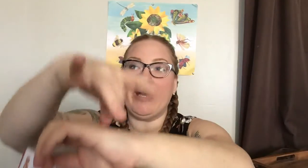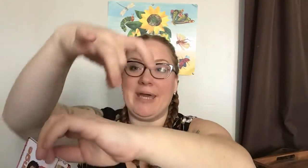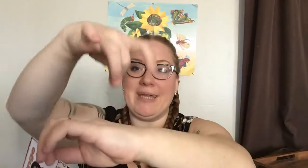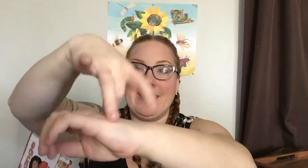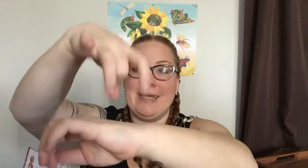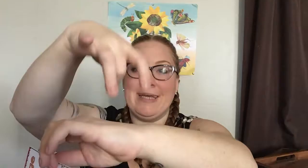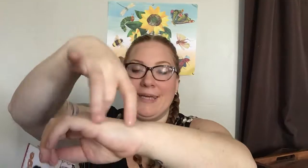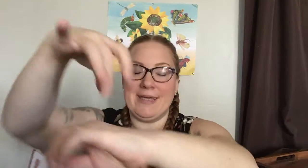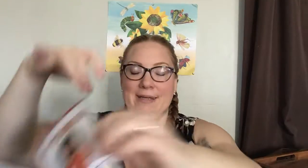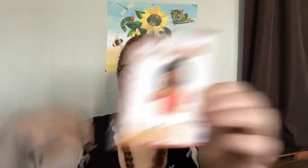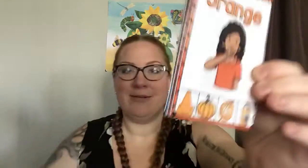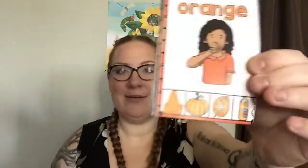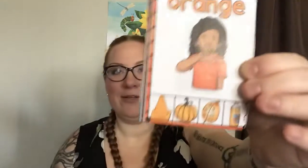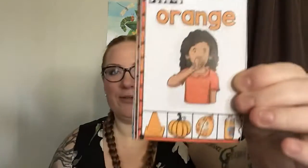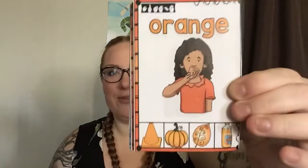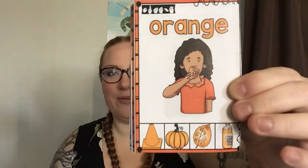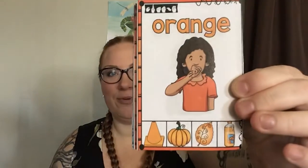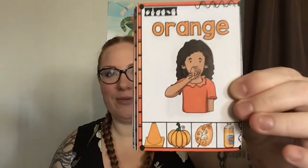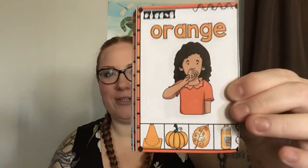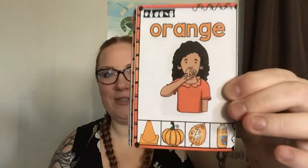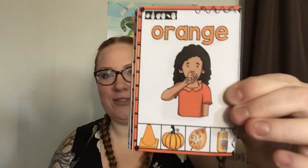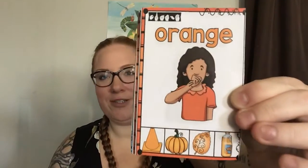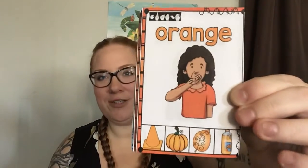Pumpkin. Those are orange.